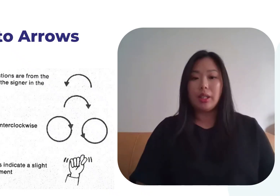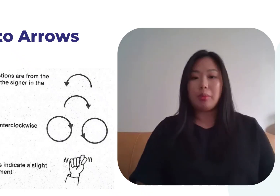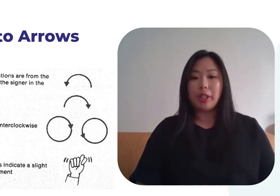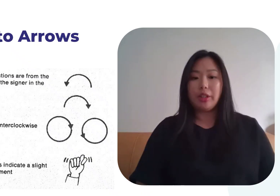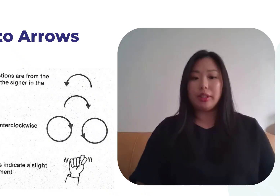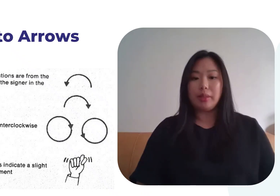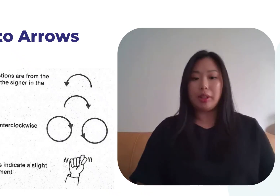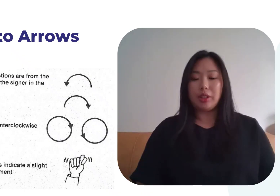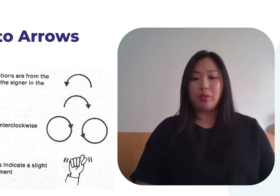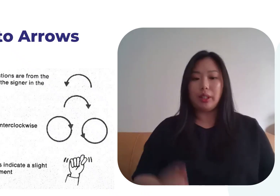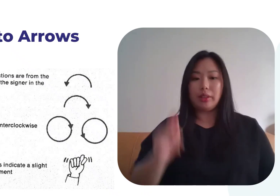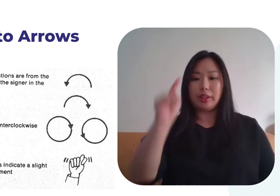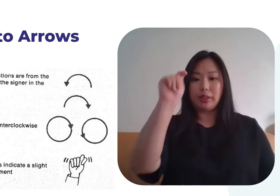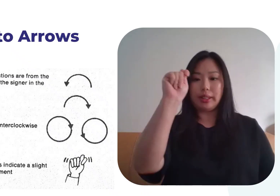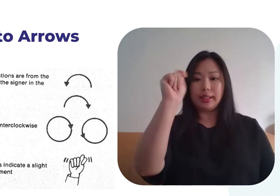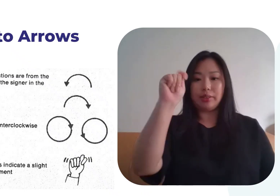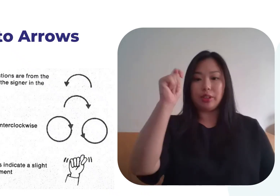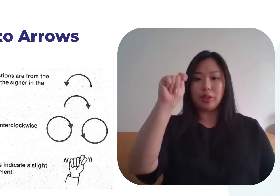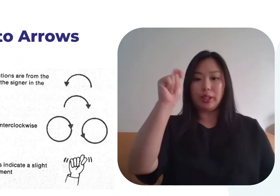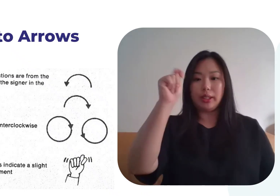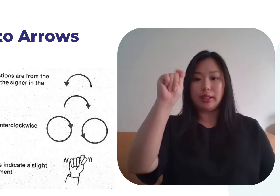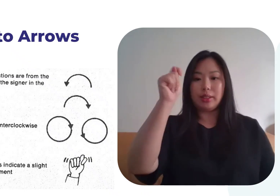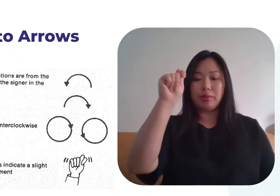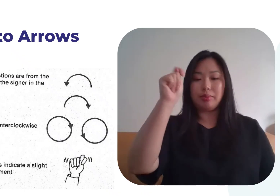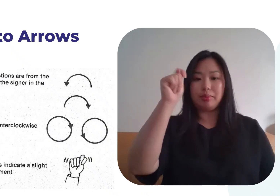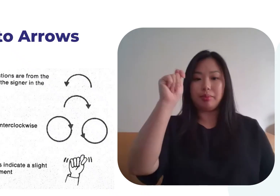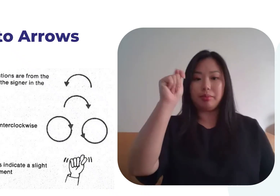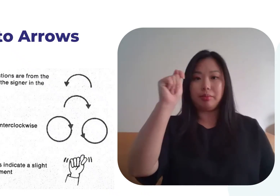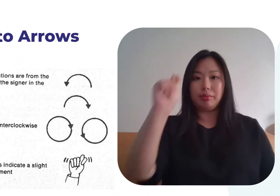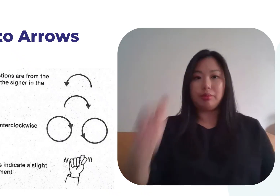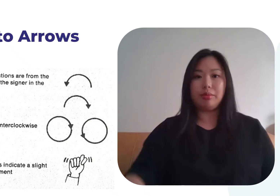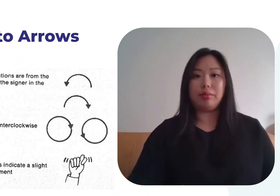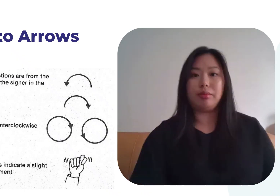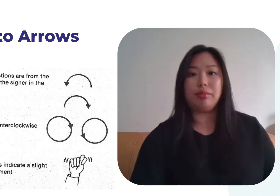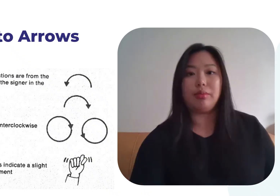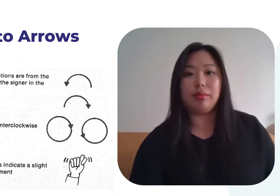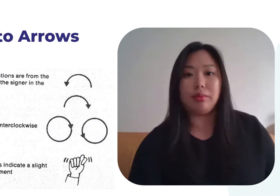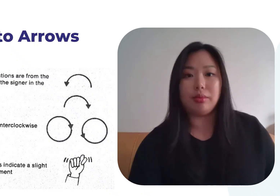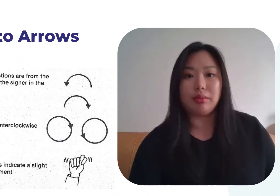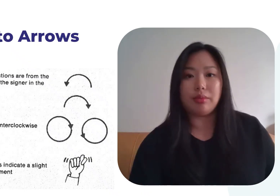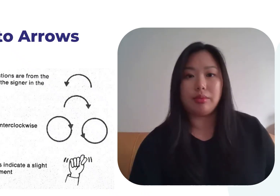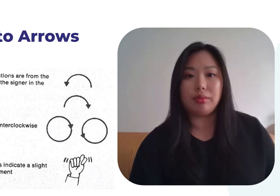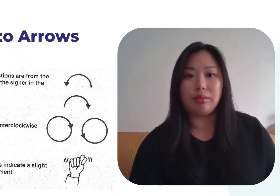motion markers, that means you wiggle. So this is for toilet.